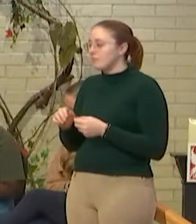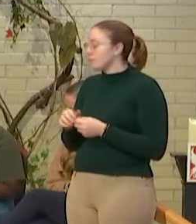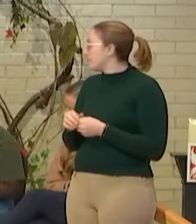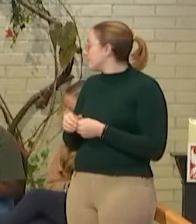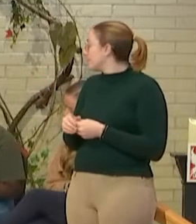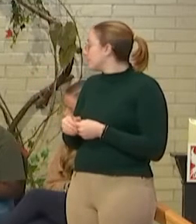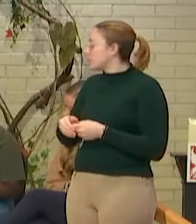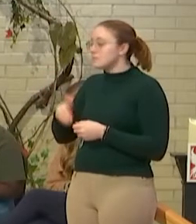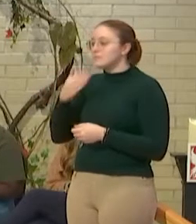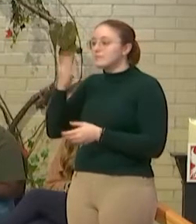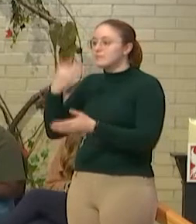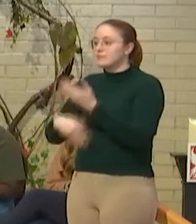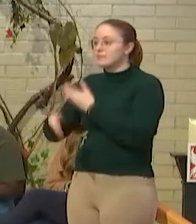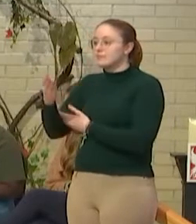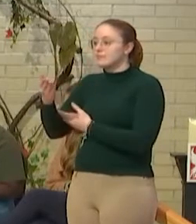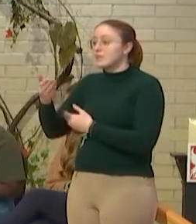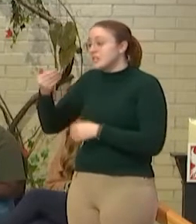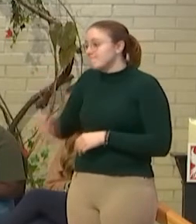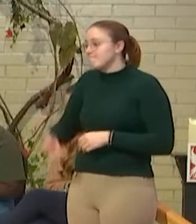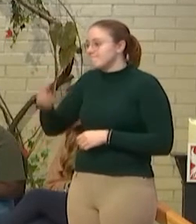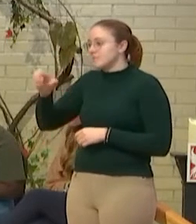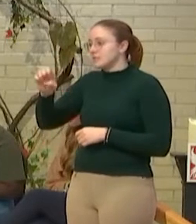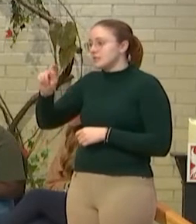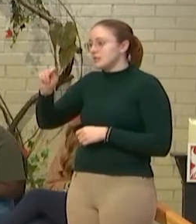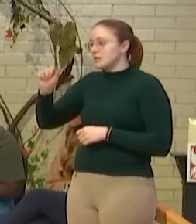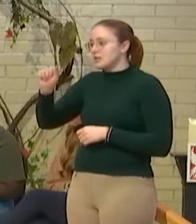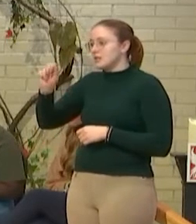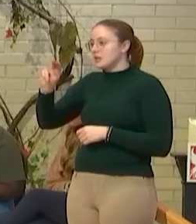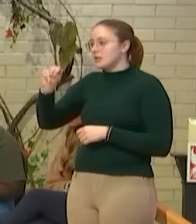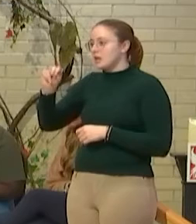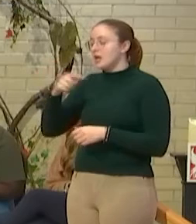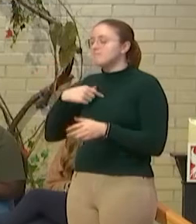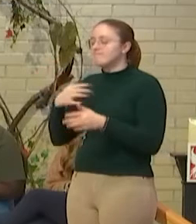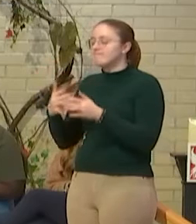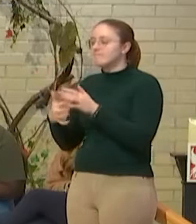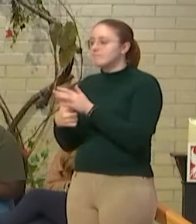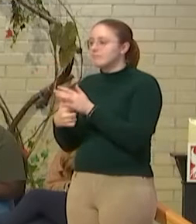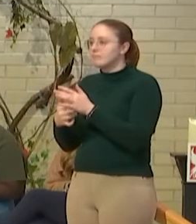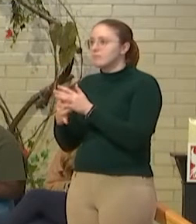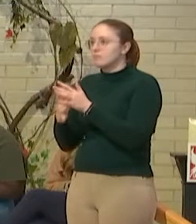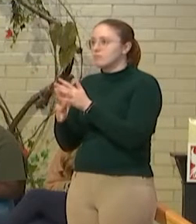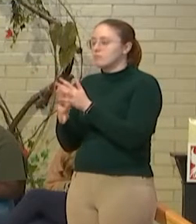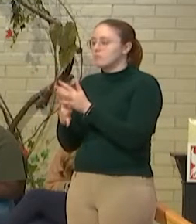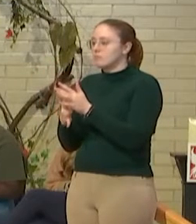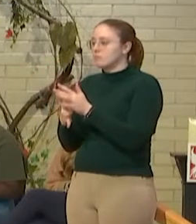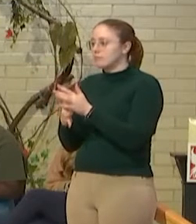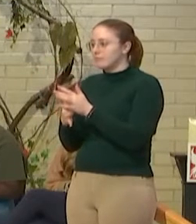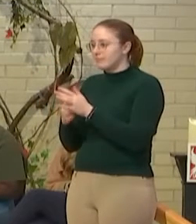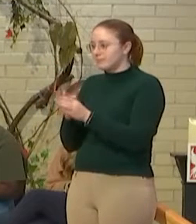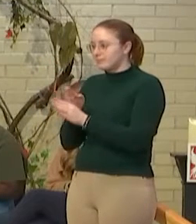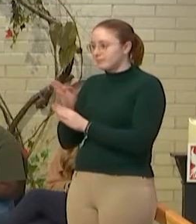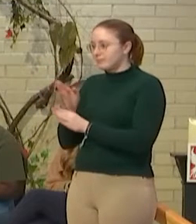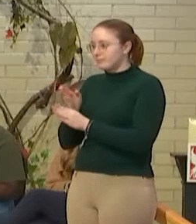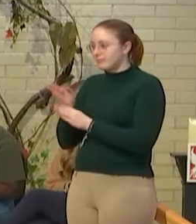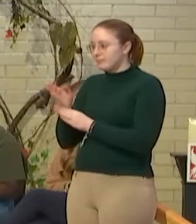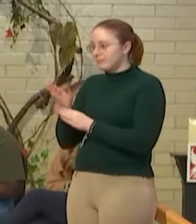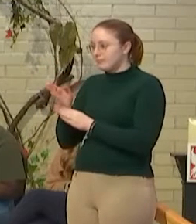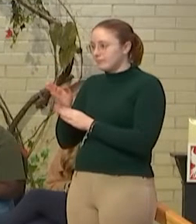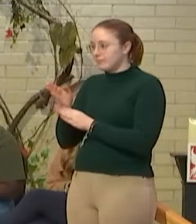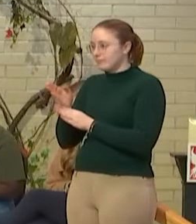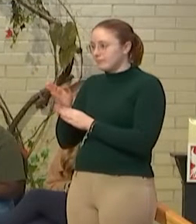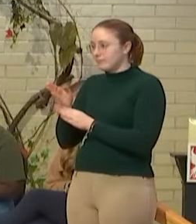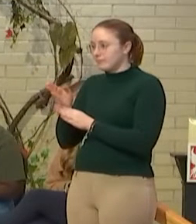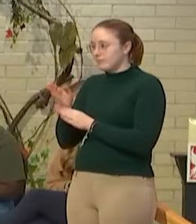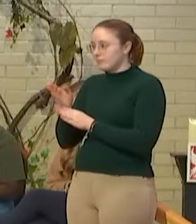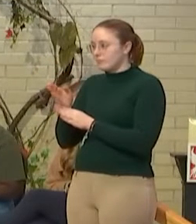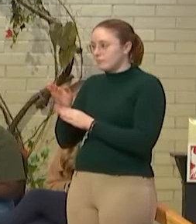Good morning. My name is Ethan. I am a sophomore. I am a sustainability studies